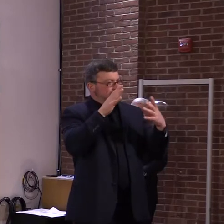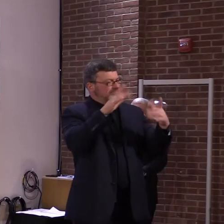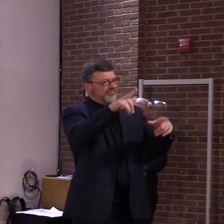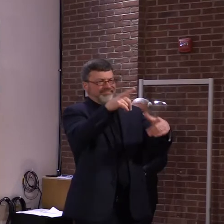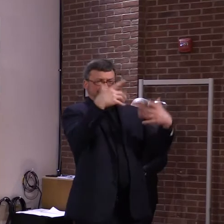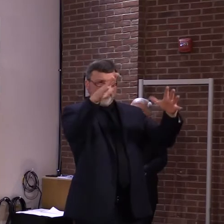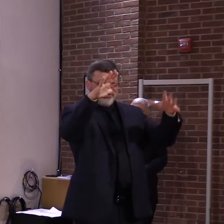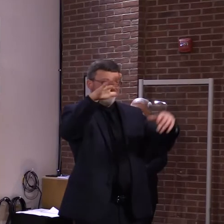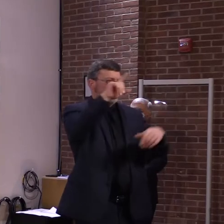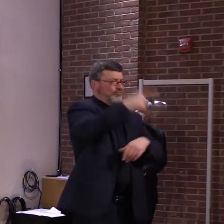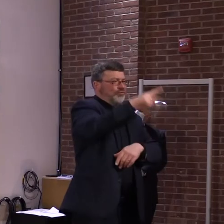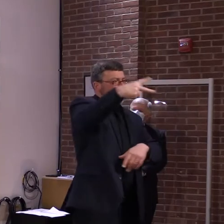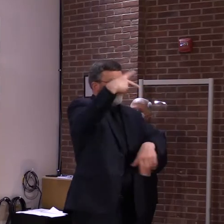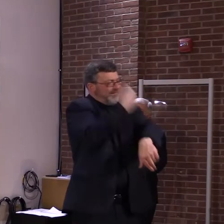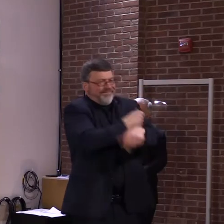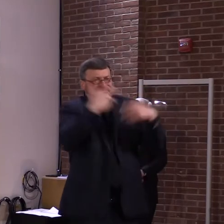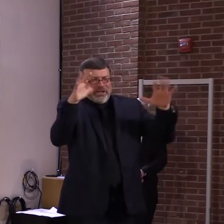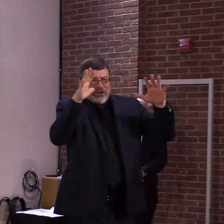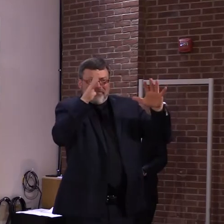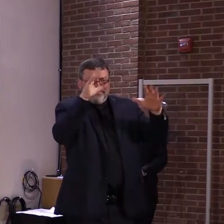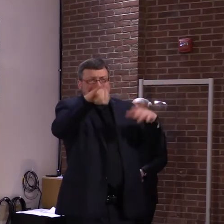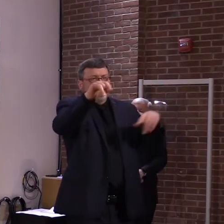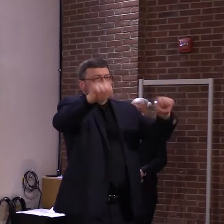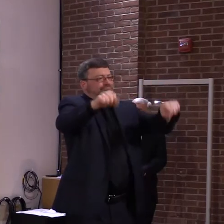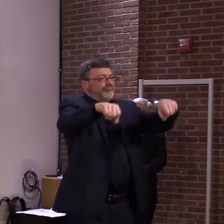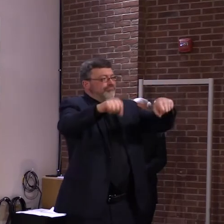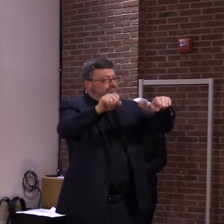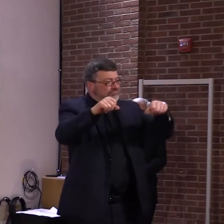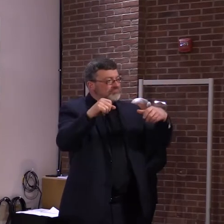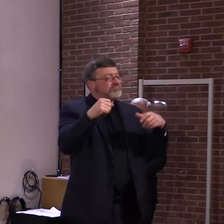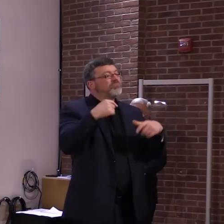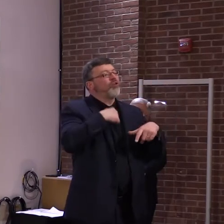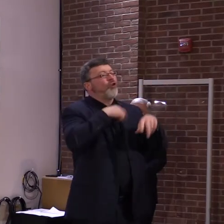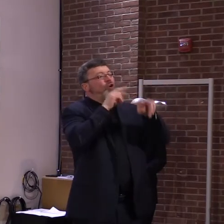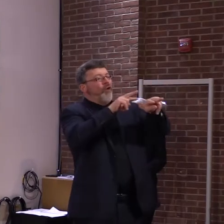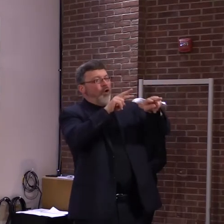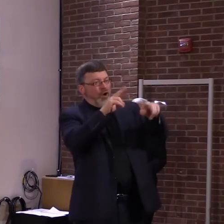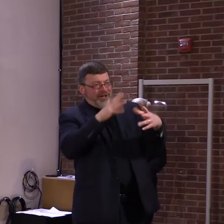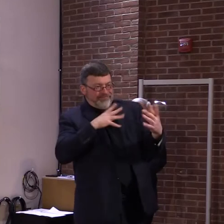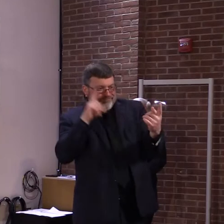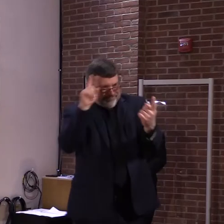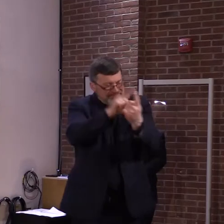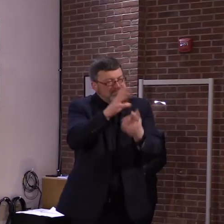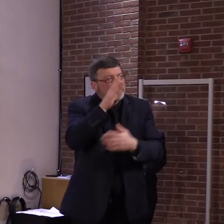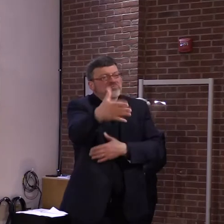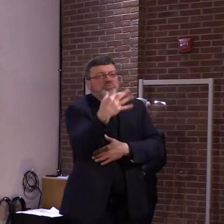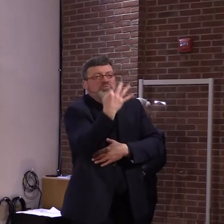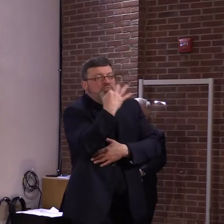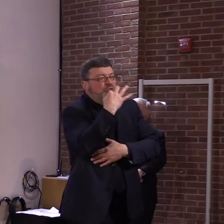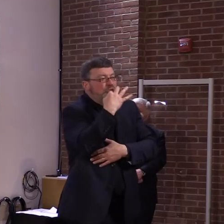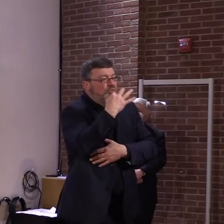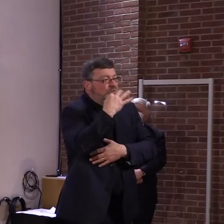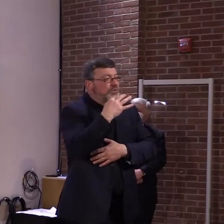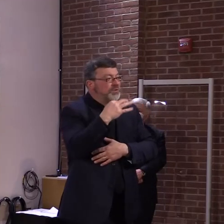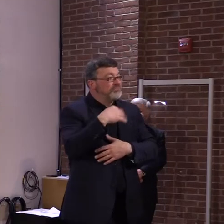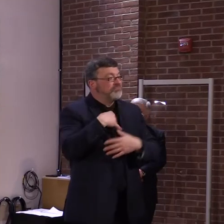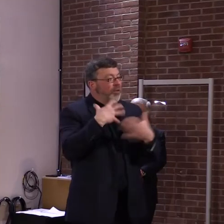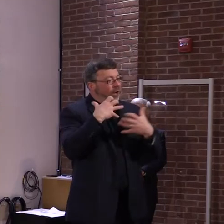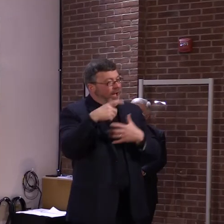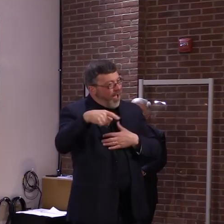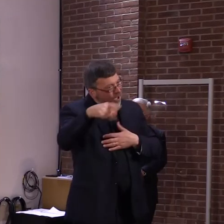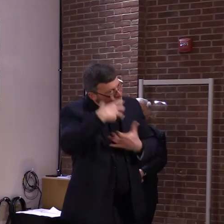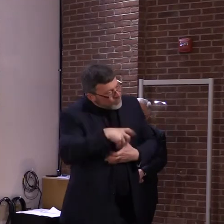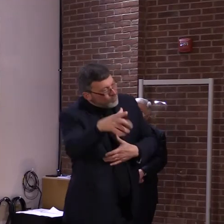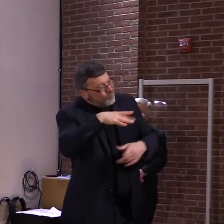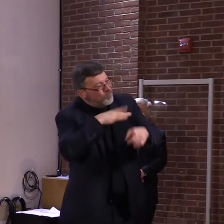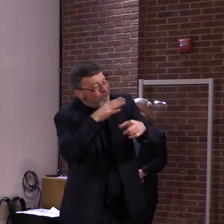and I certainly look forward to seeing her sometime very soon, and I want to wish her a happy Mother's Day, and I'll be